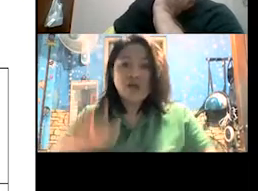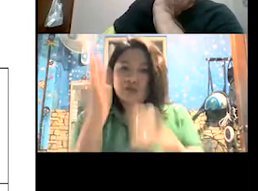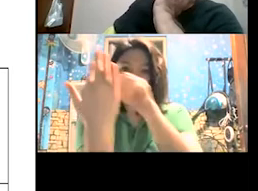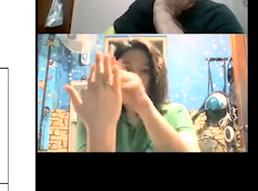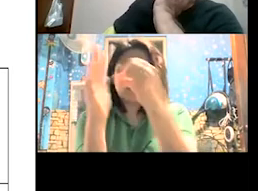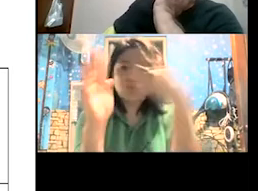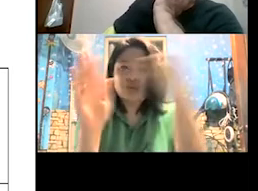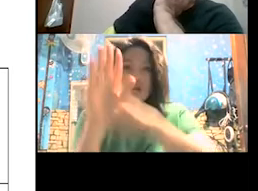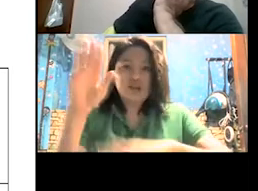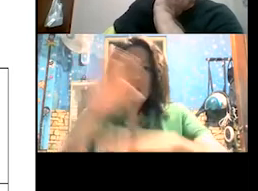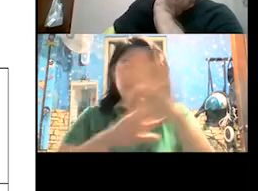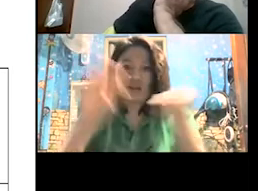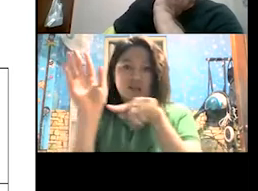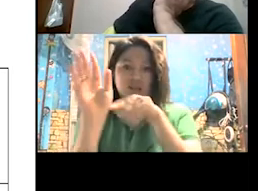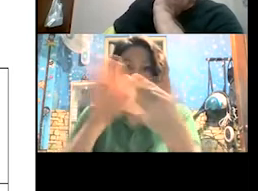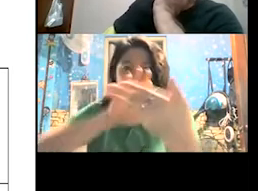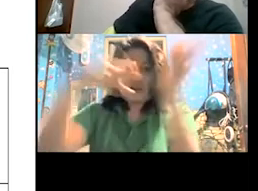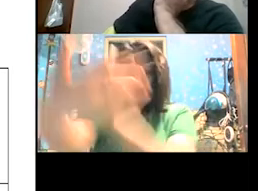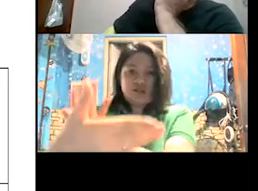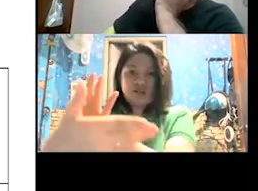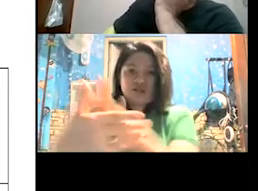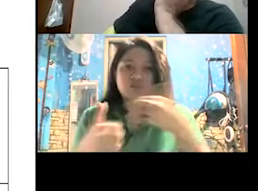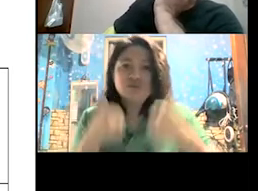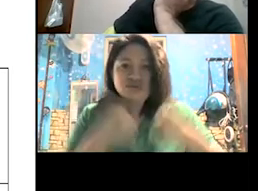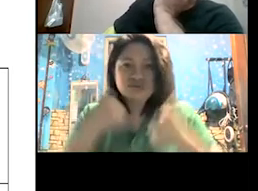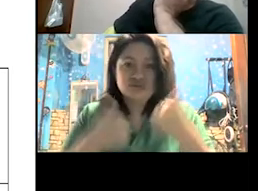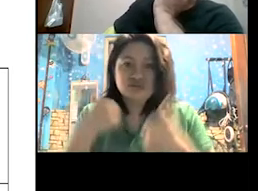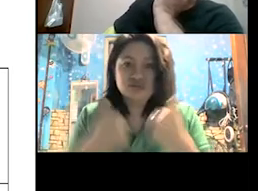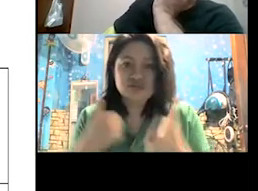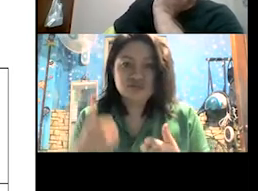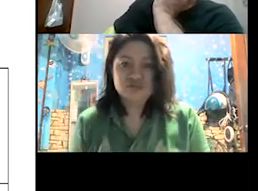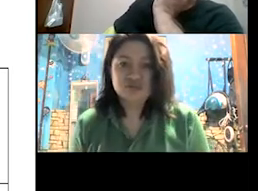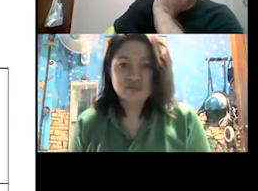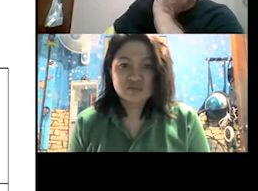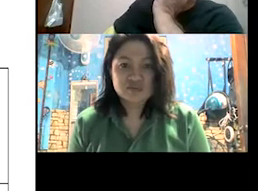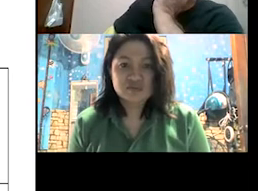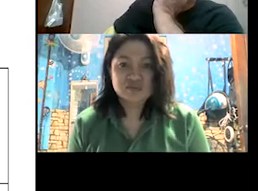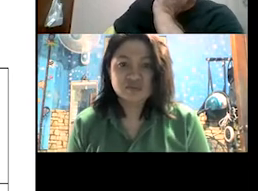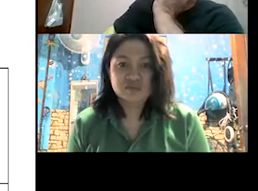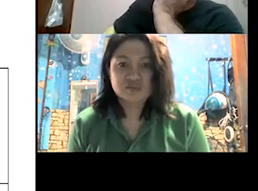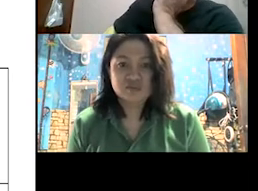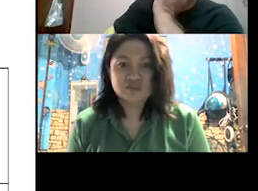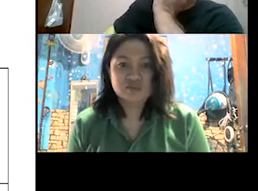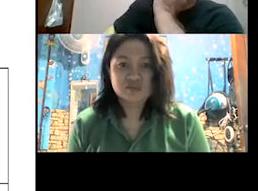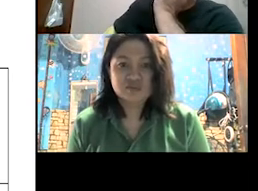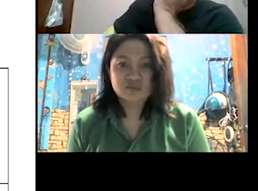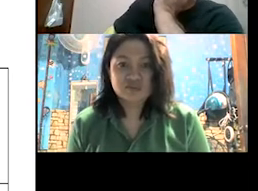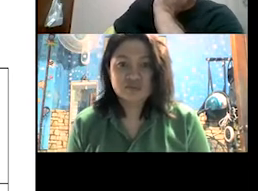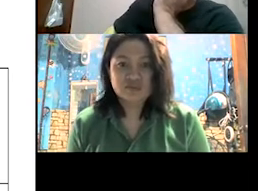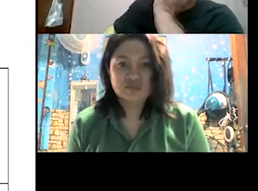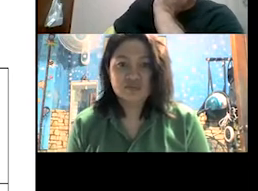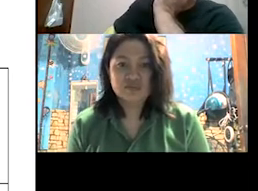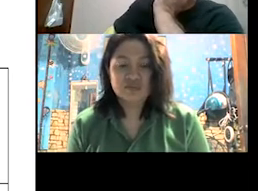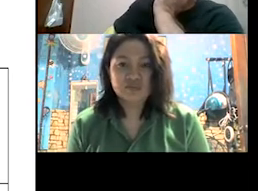like have an explanation to it, or do we just use the hand, or is it just implied that it's going to always be a